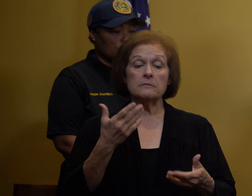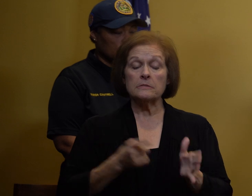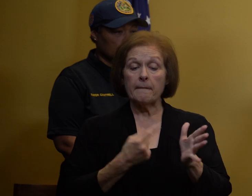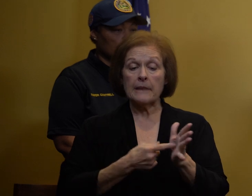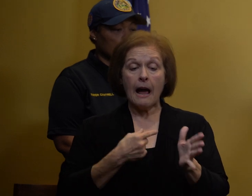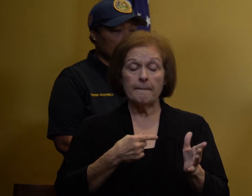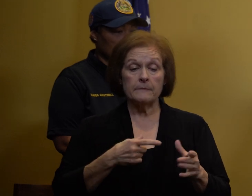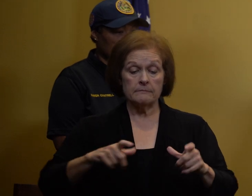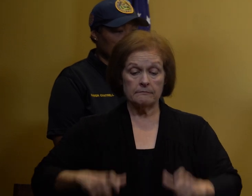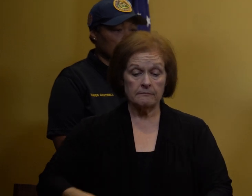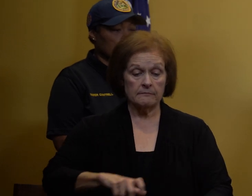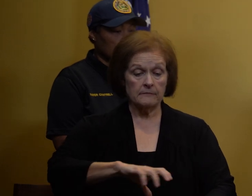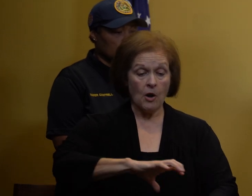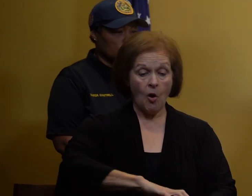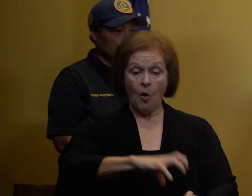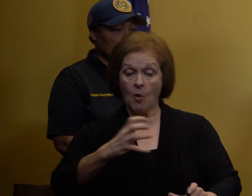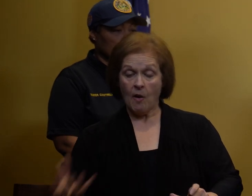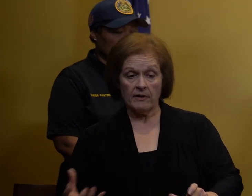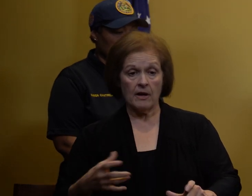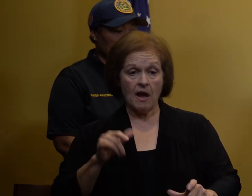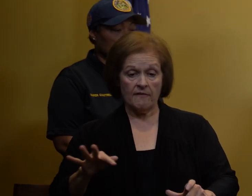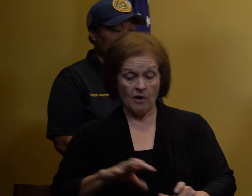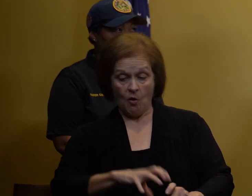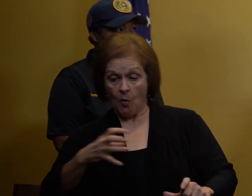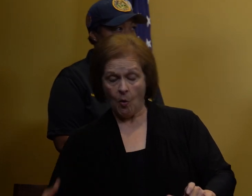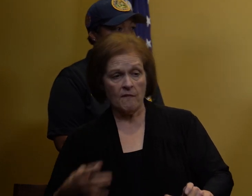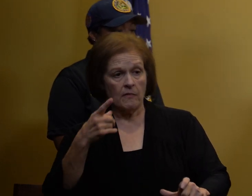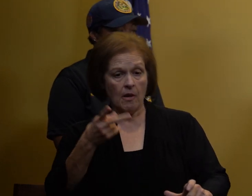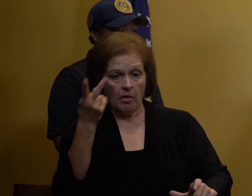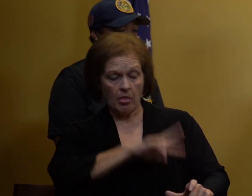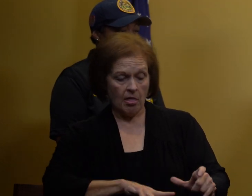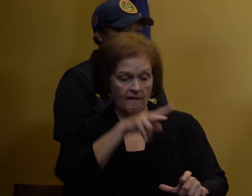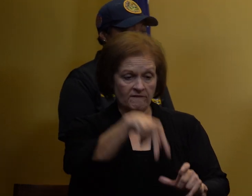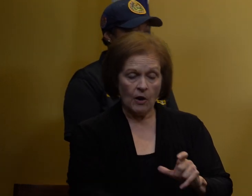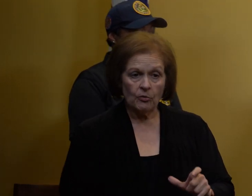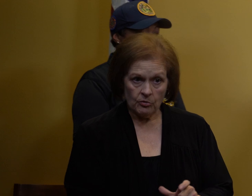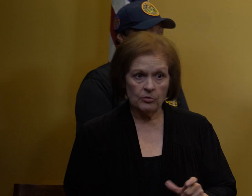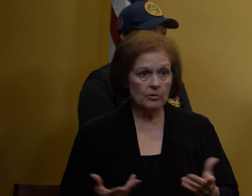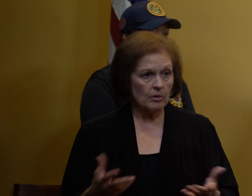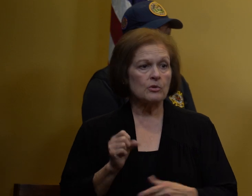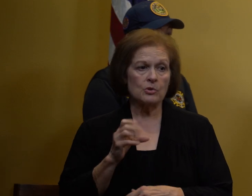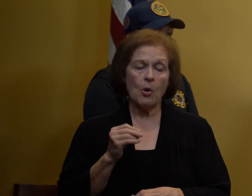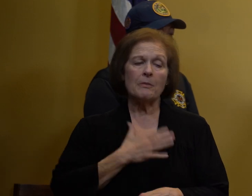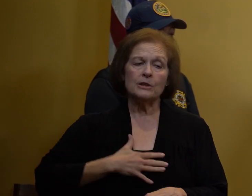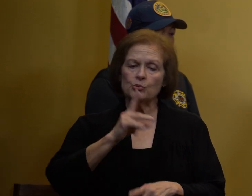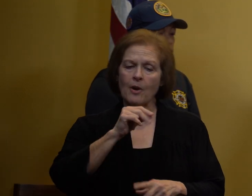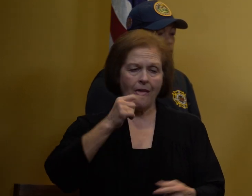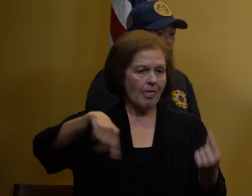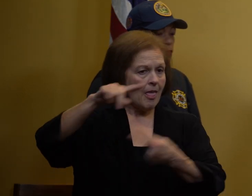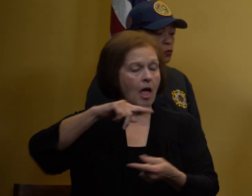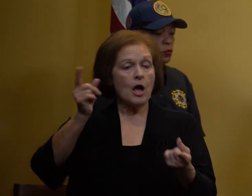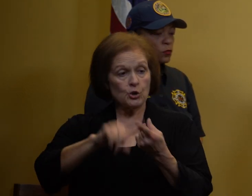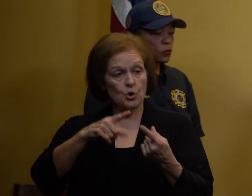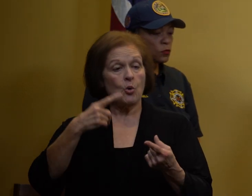potholes, debris under the water that you don't see. So again, if at all possible, stay at home. Don't go out there until we give you the all clear